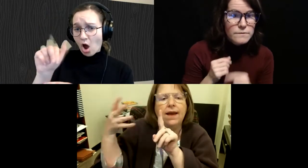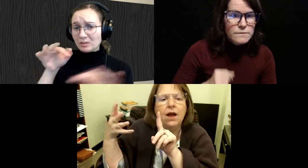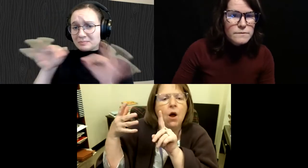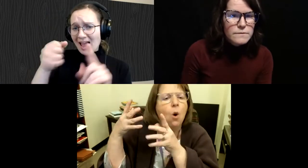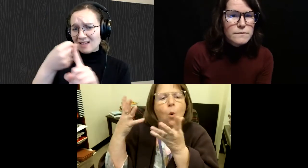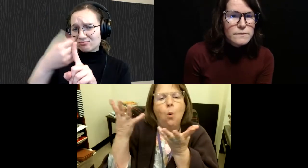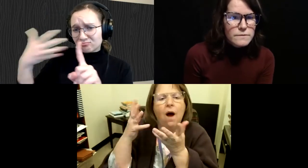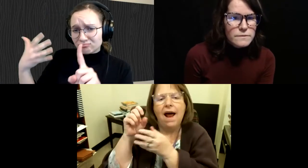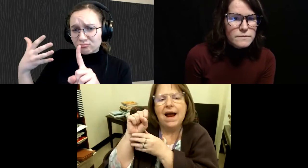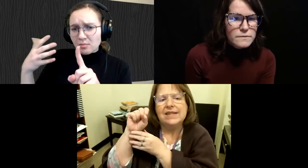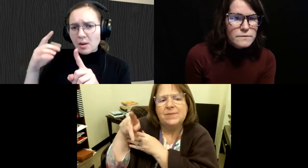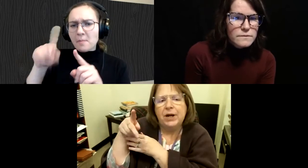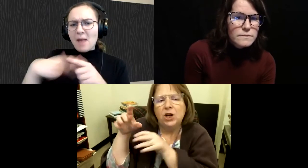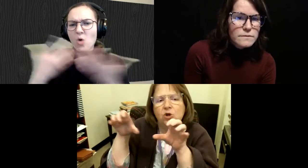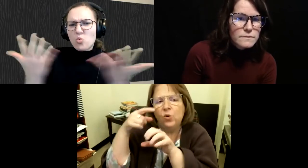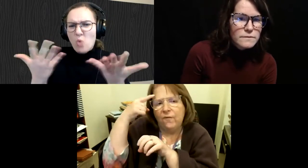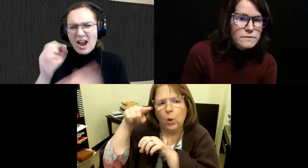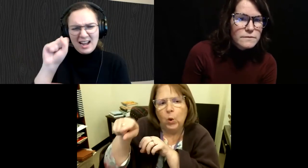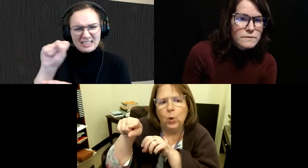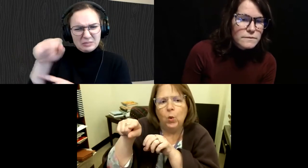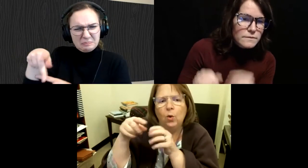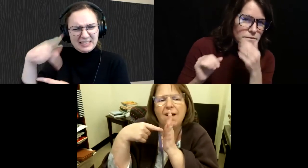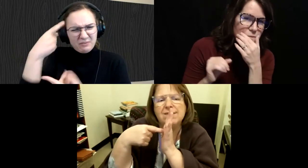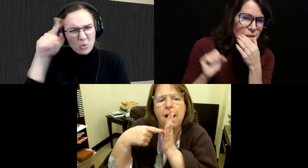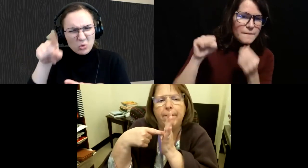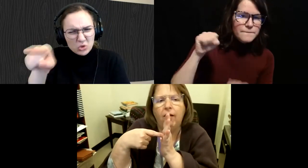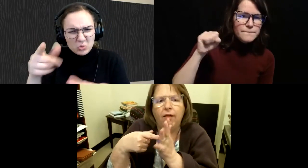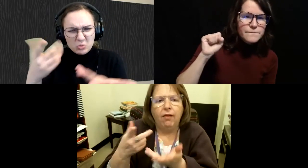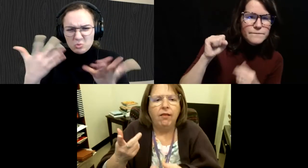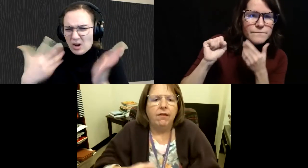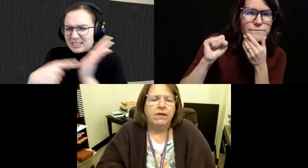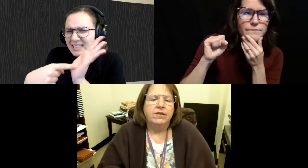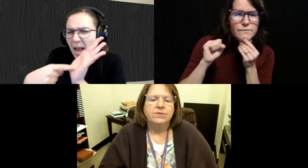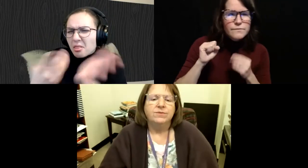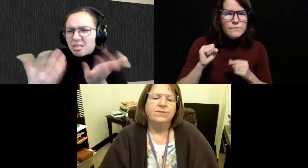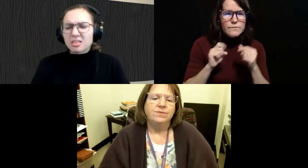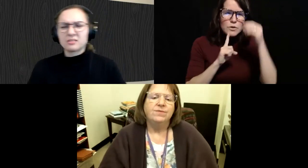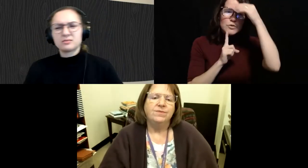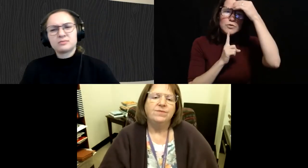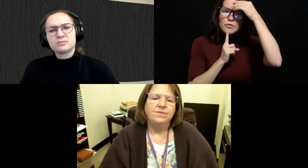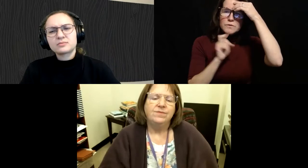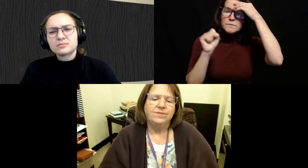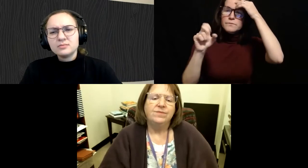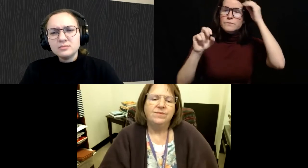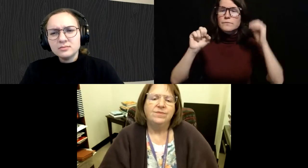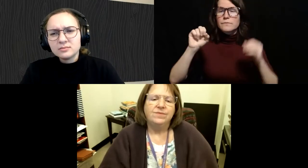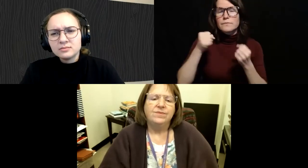Can Laura explain or expound on what SSPs do for you? What an example of what they do?